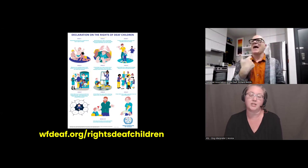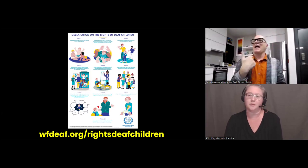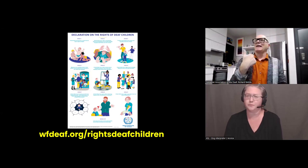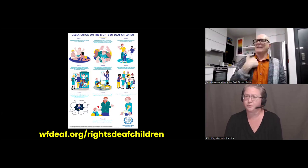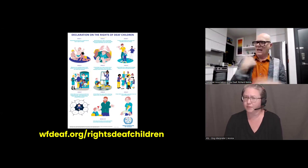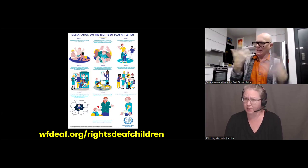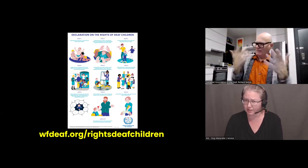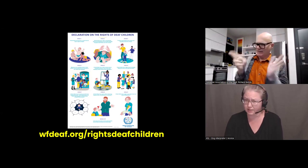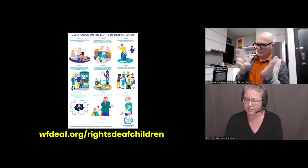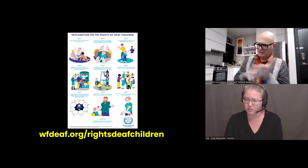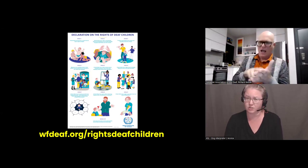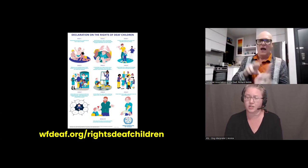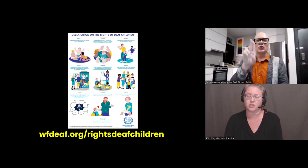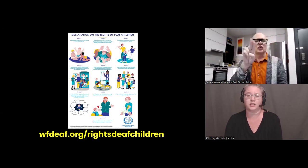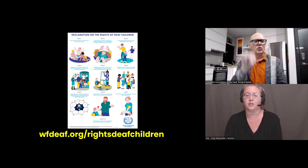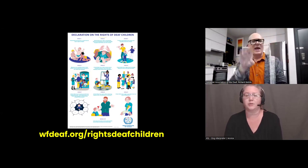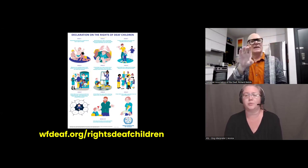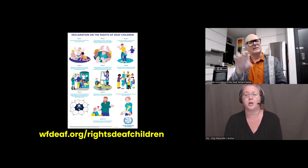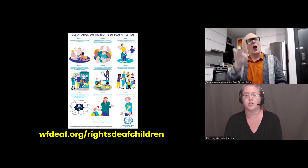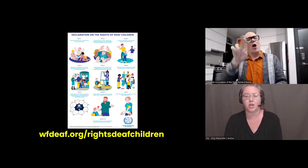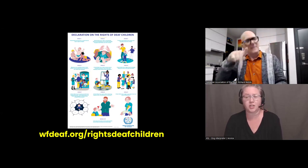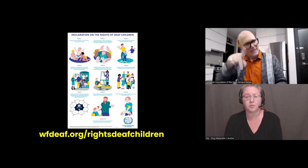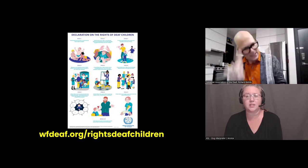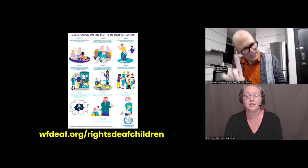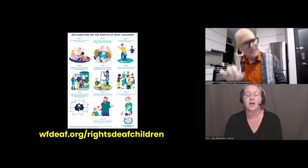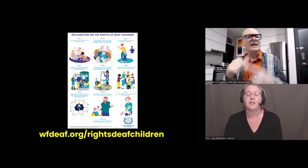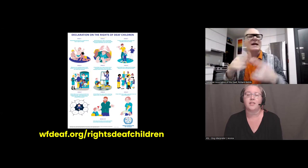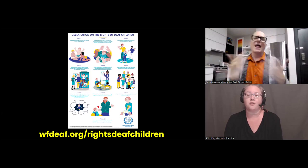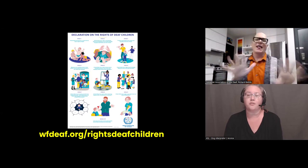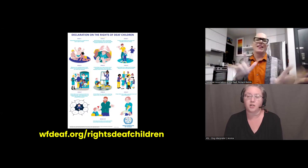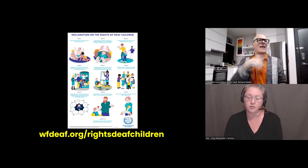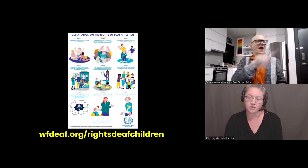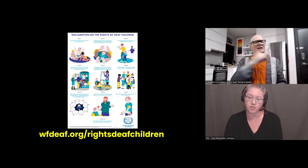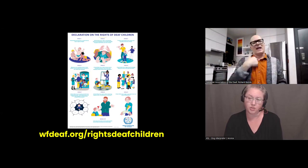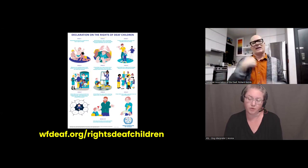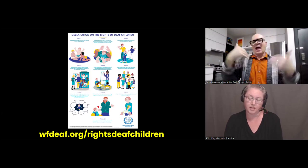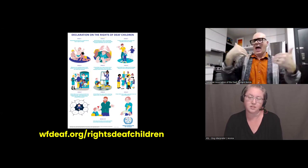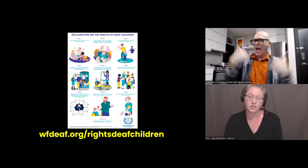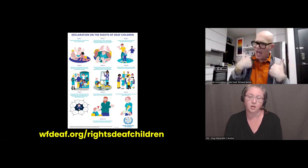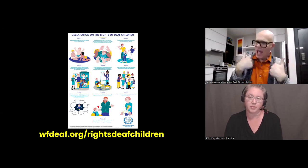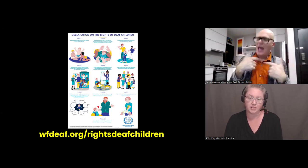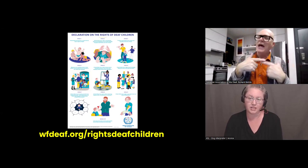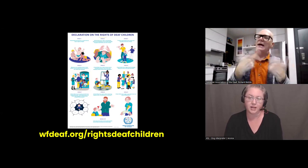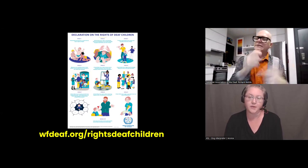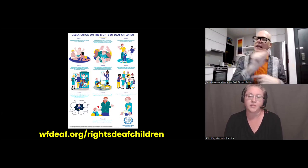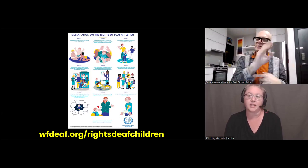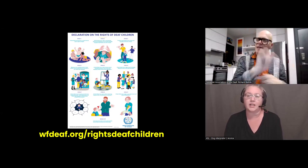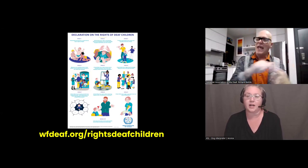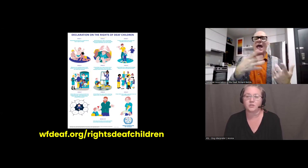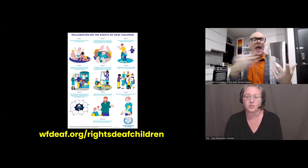in. It is an internationally agreed upon document that follows the UN CRPD that allows you